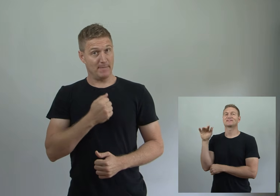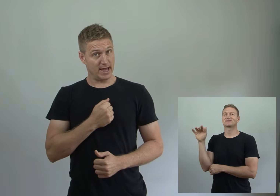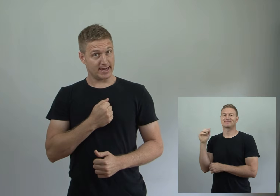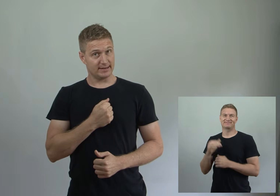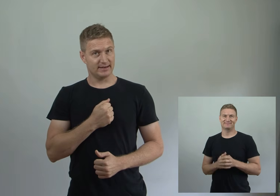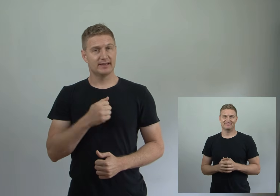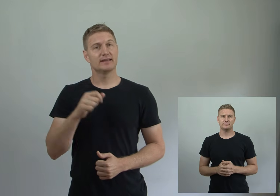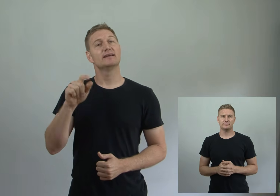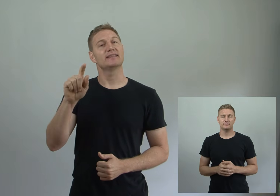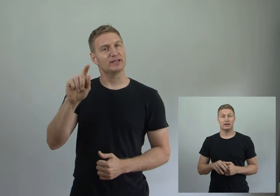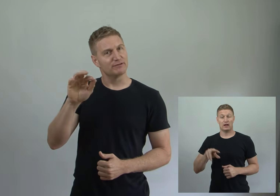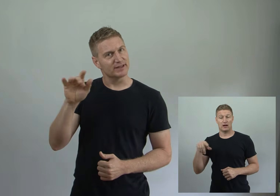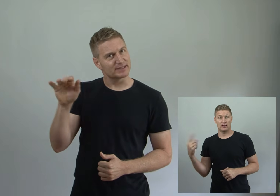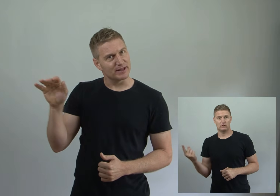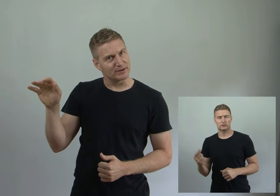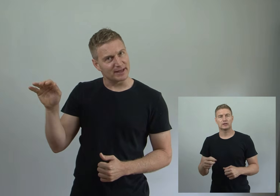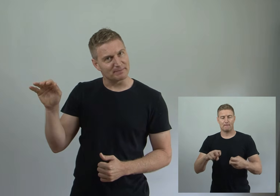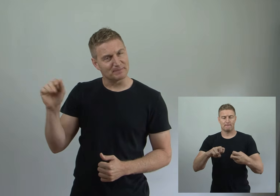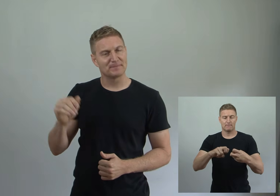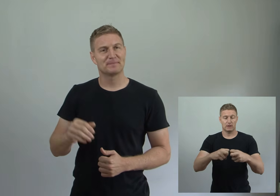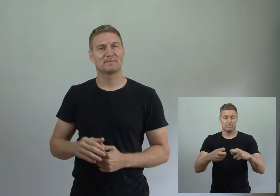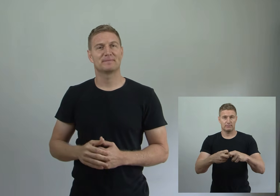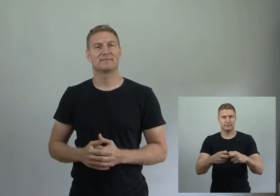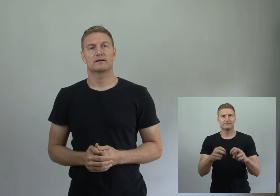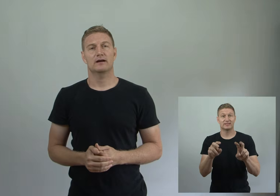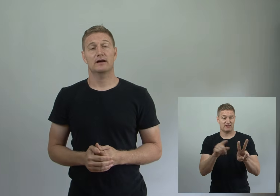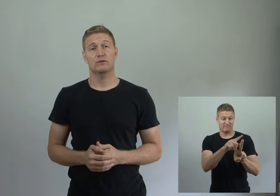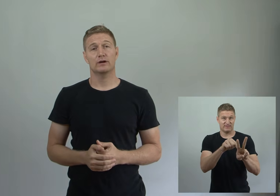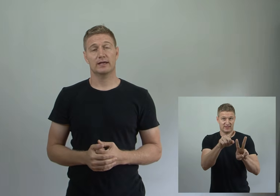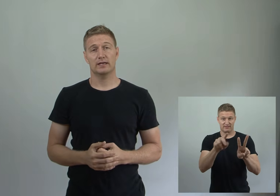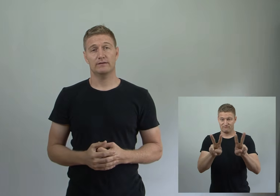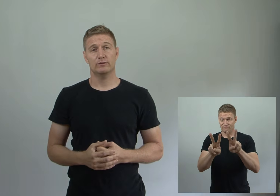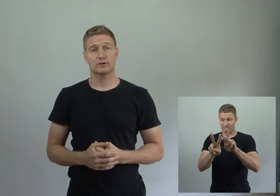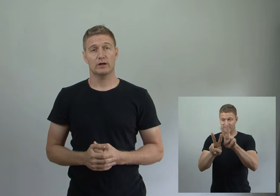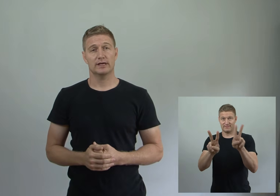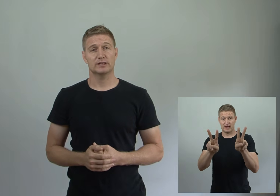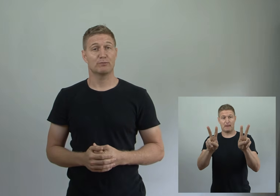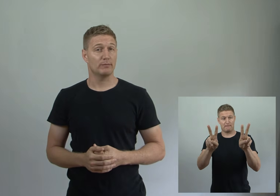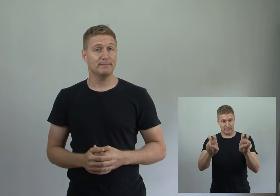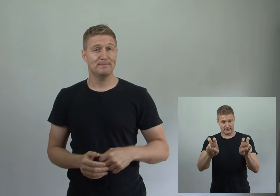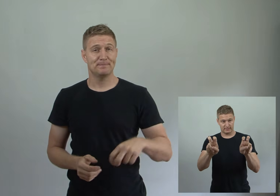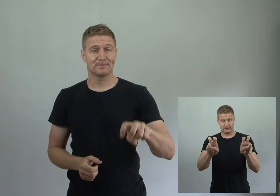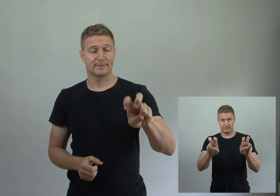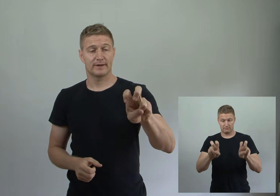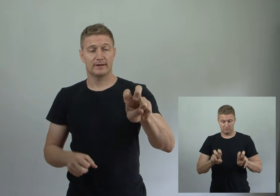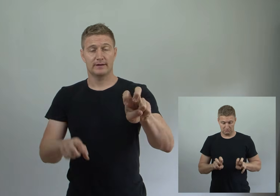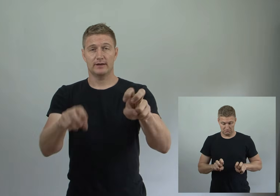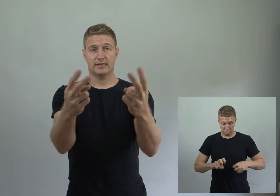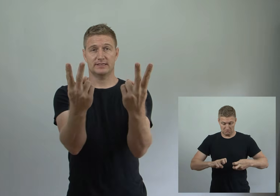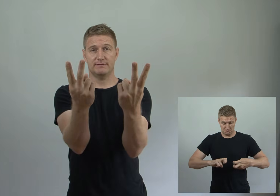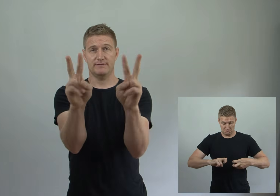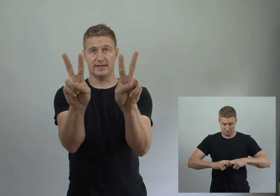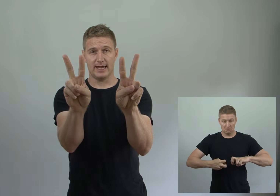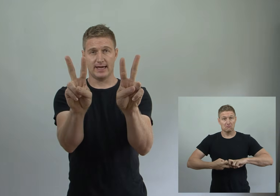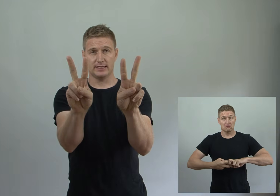name mine, and then you finger spell your name. Other one I can give you as well is problem. It's